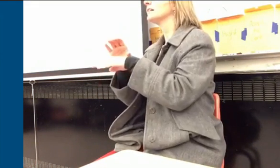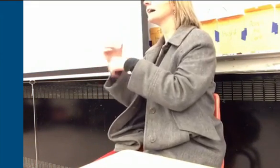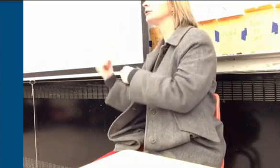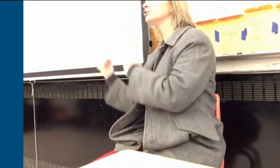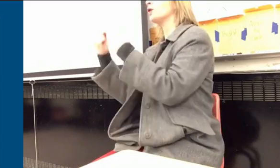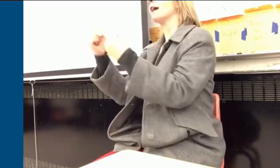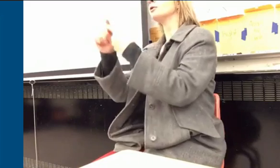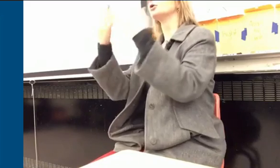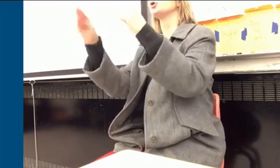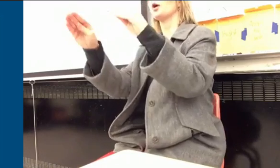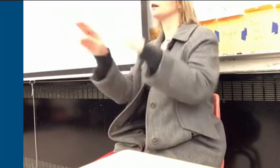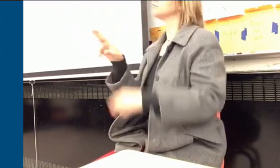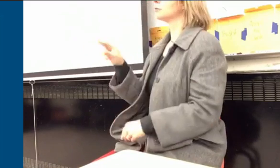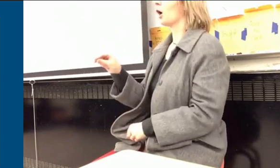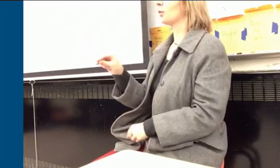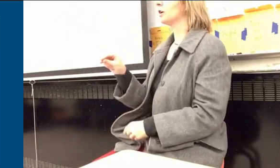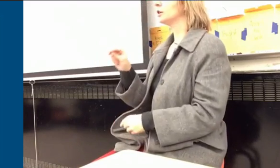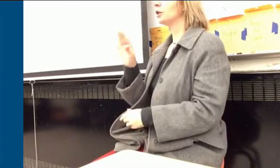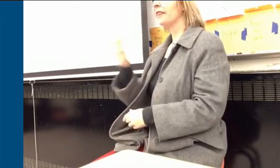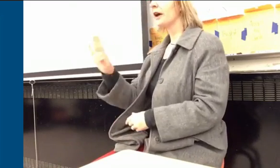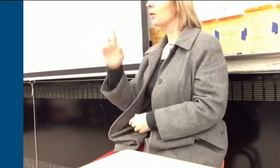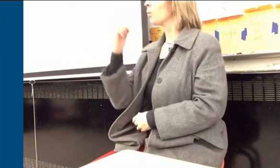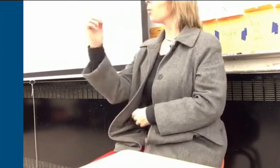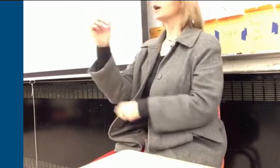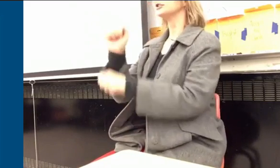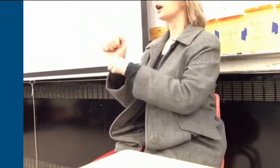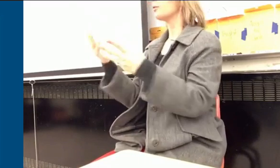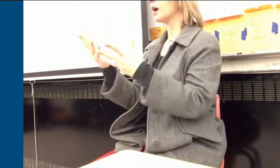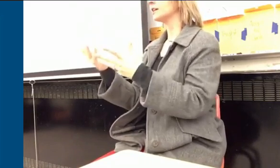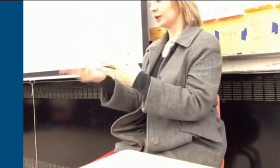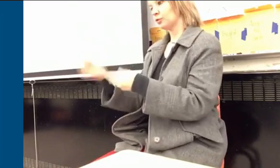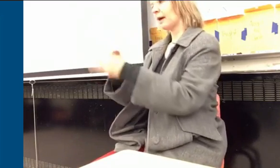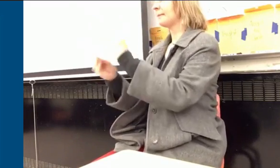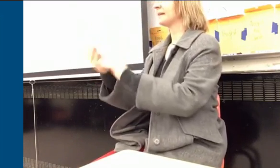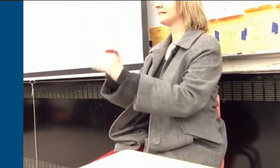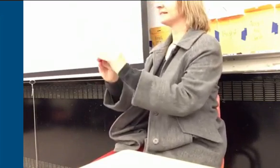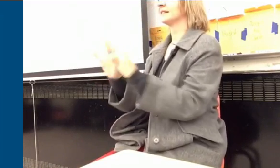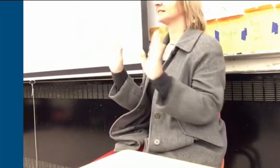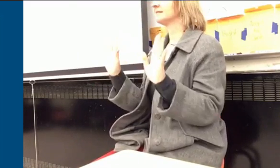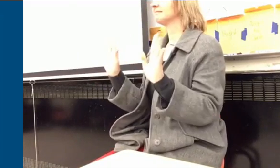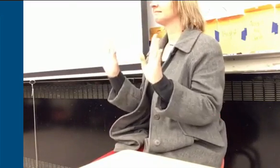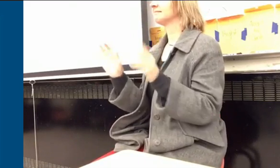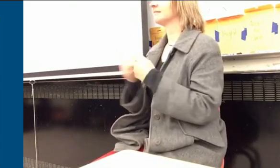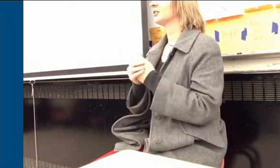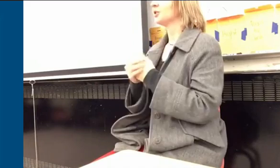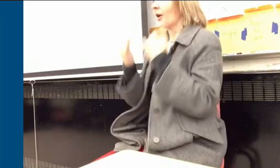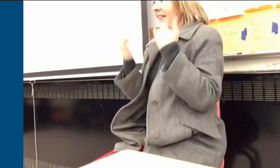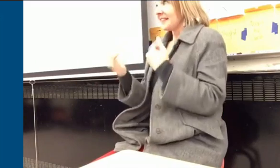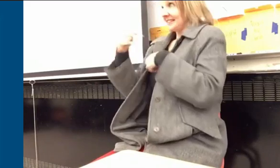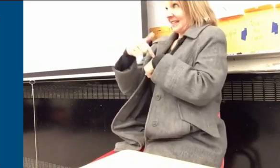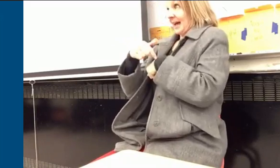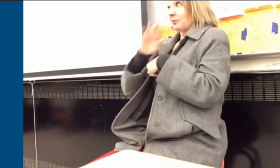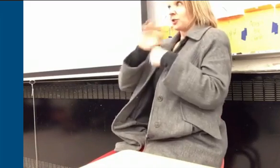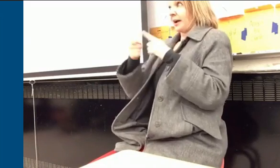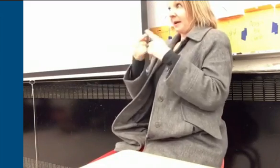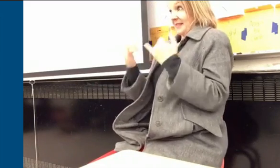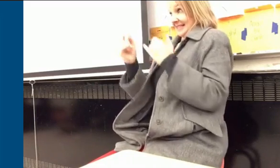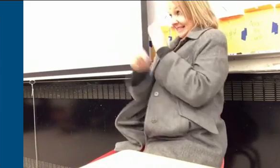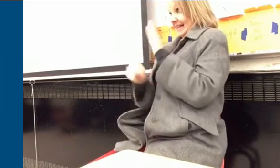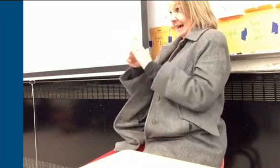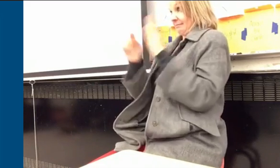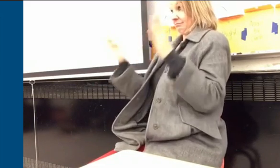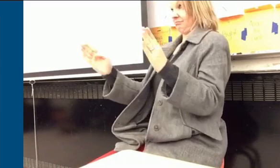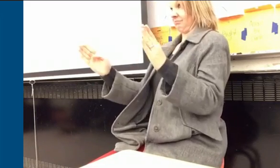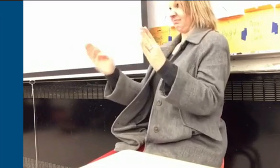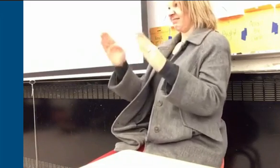the store? No. What was their single job? Wrapping. Now, at this time that we're talking about in this time period, which